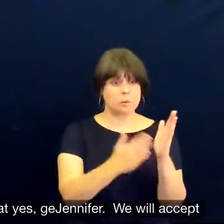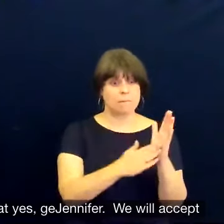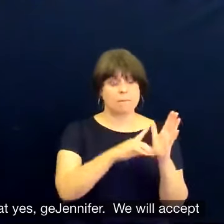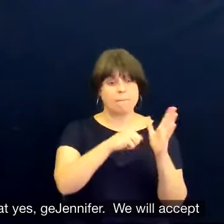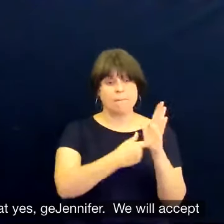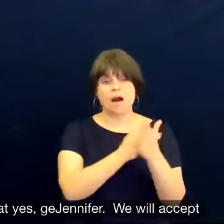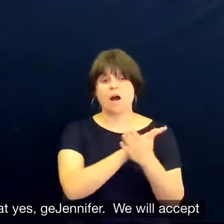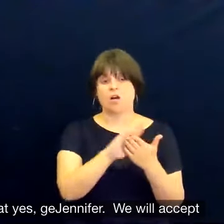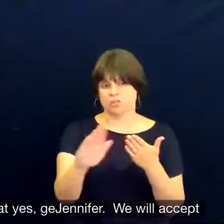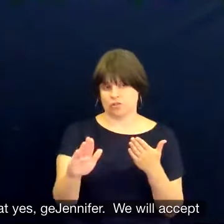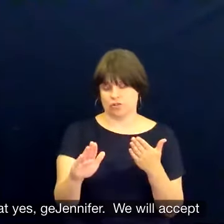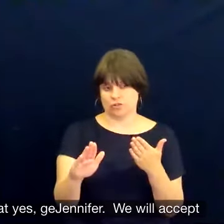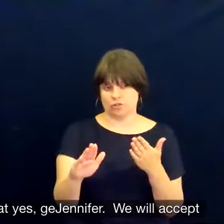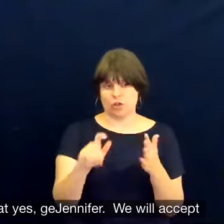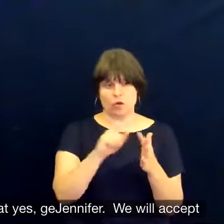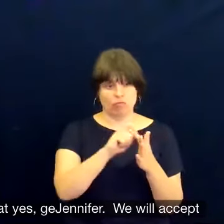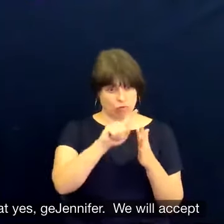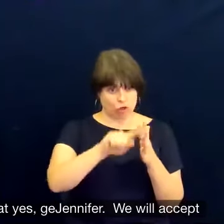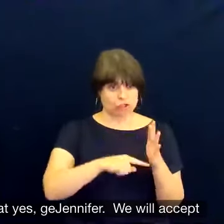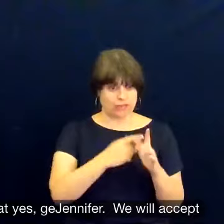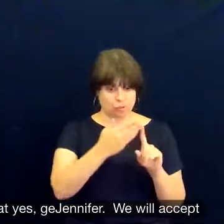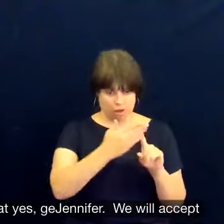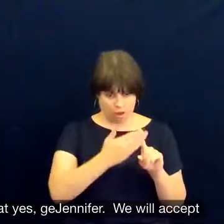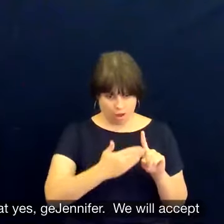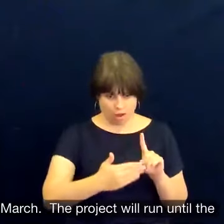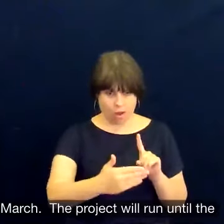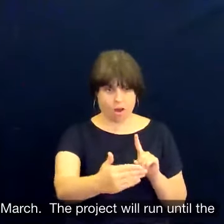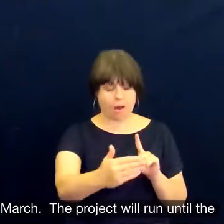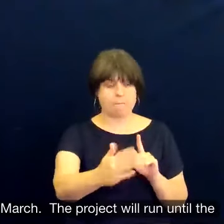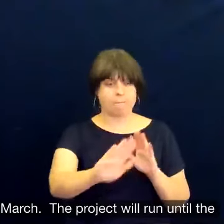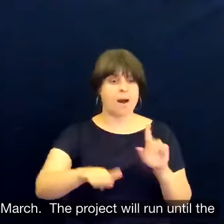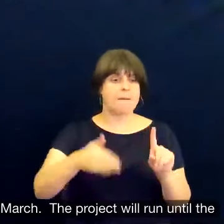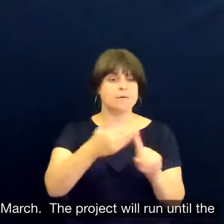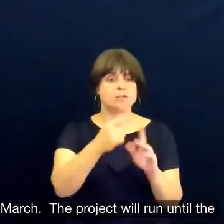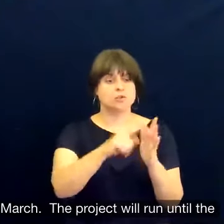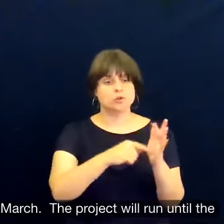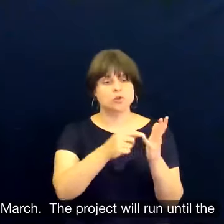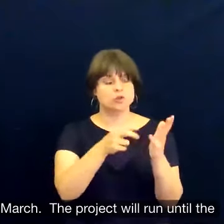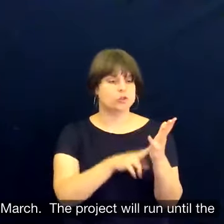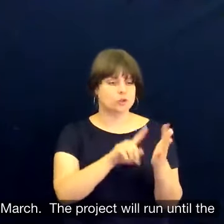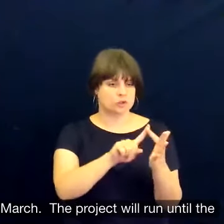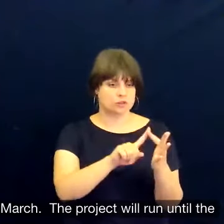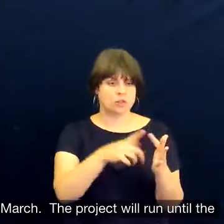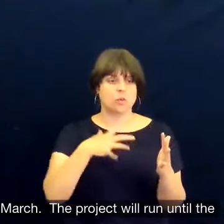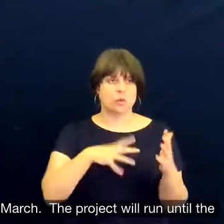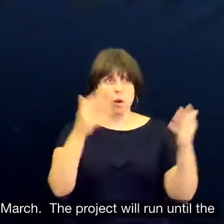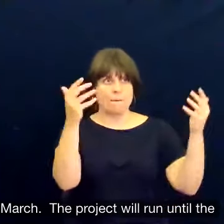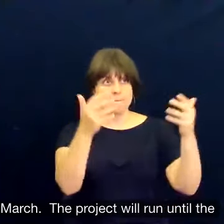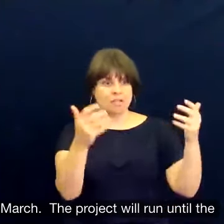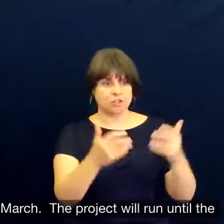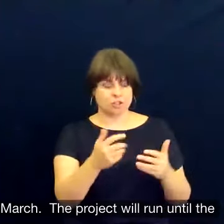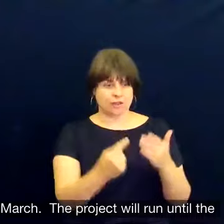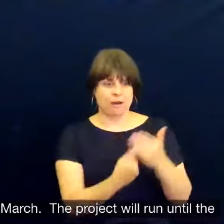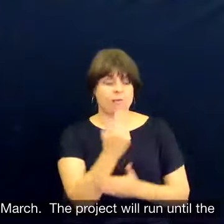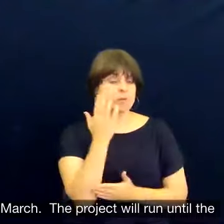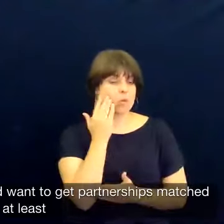The project will run until the end of June. So we'd want to get partnerships matched at least by March,